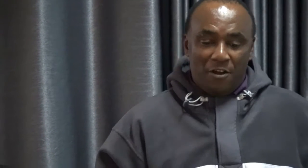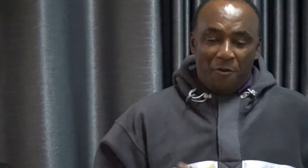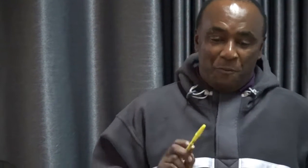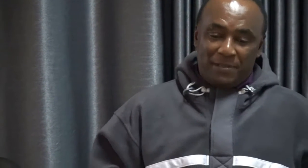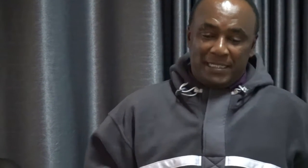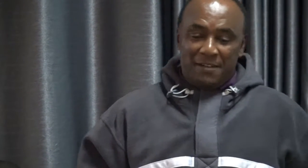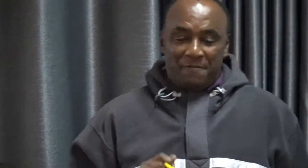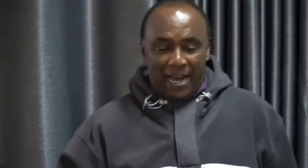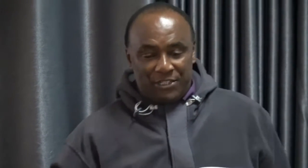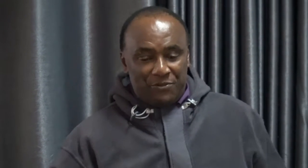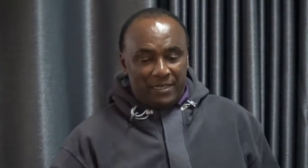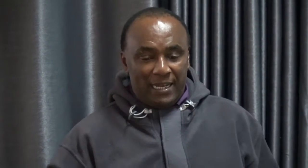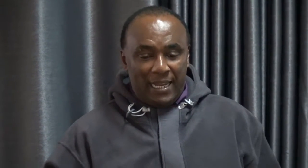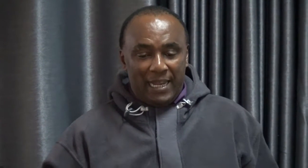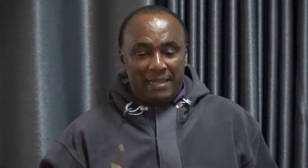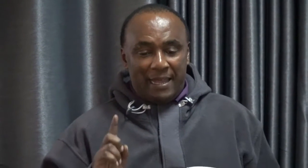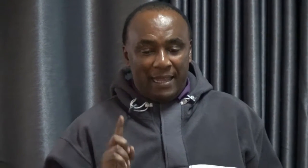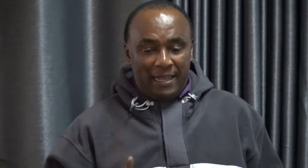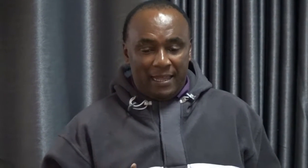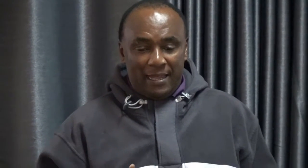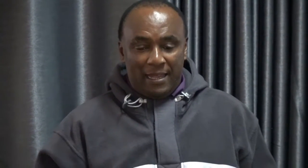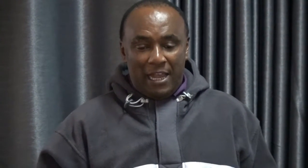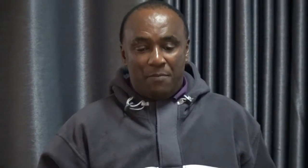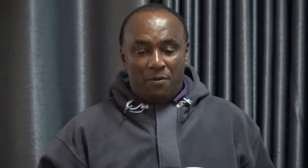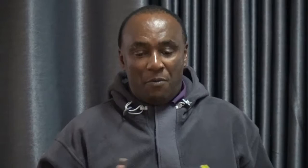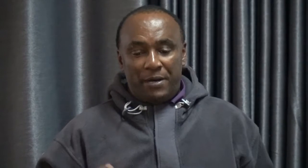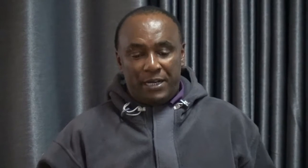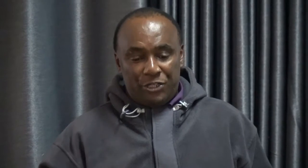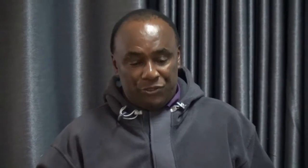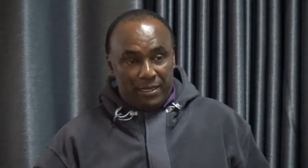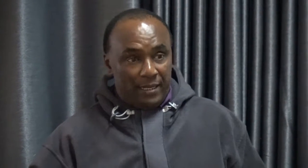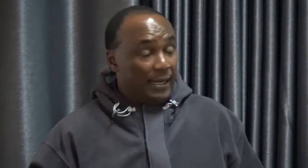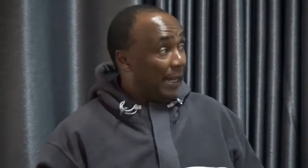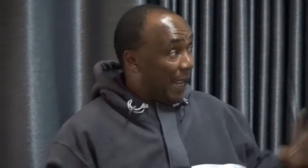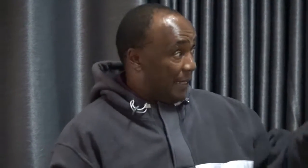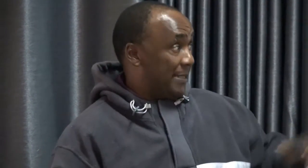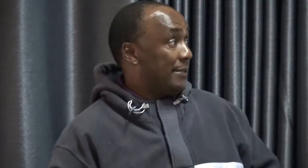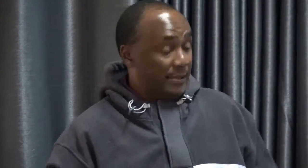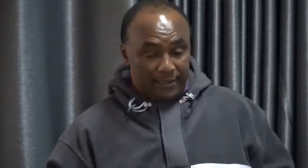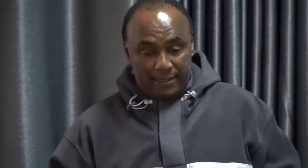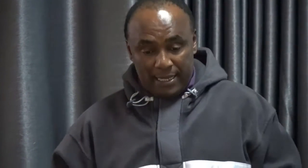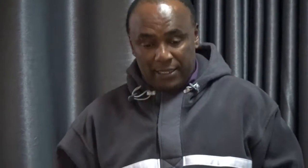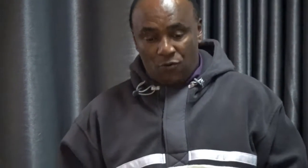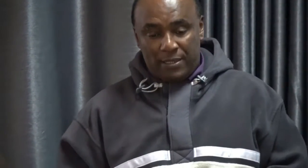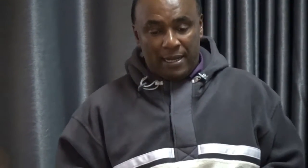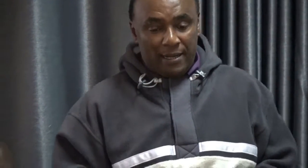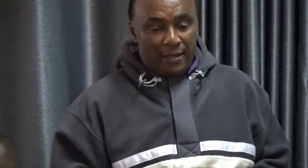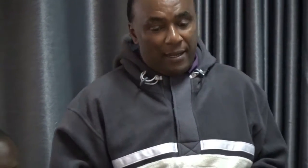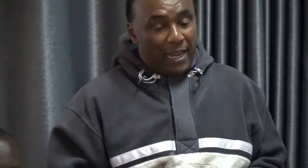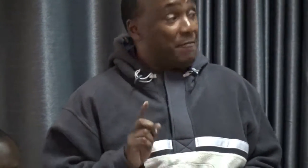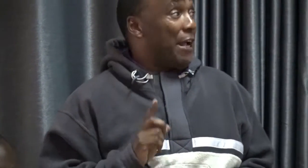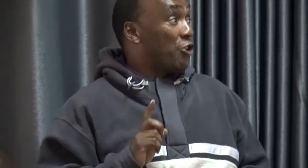inculcate positive attitude in the able-bodied children. And there's a quote